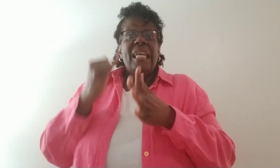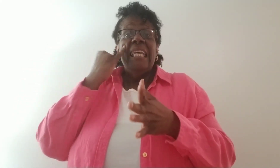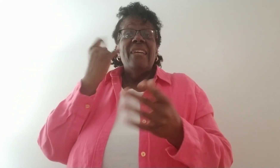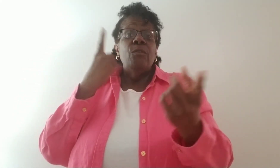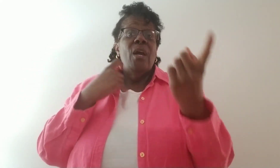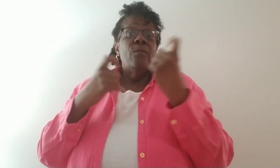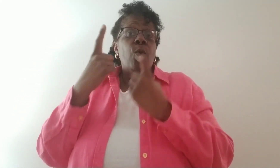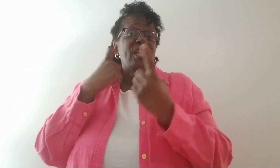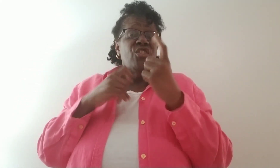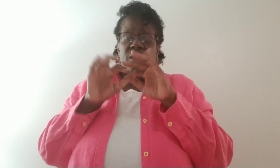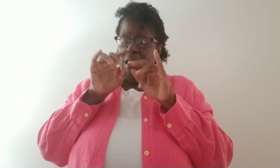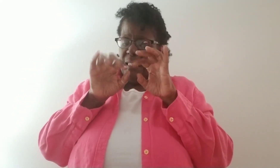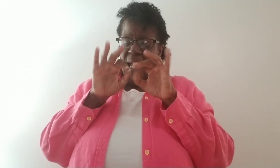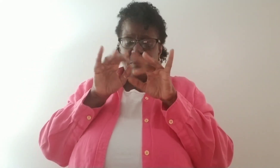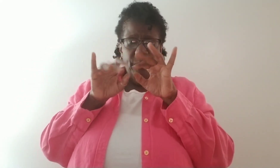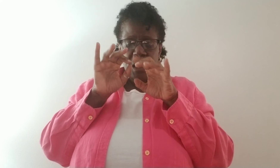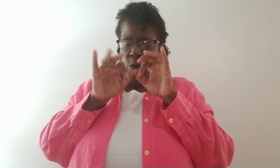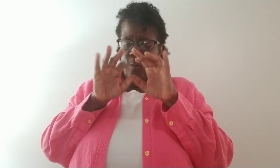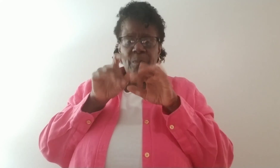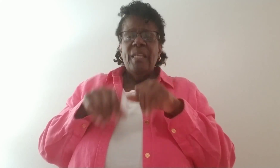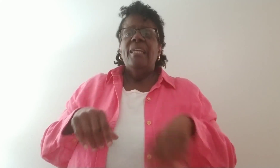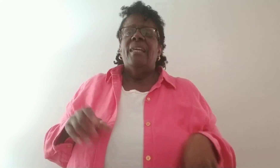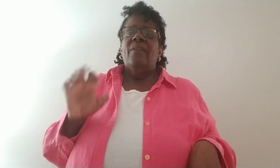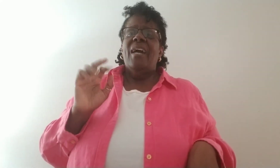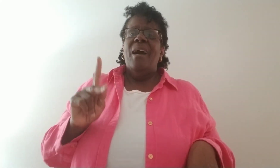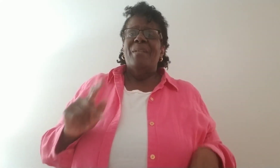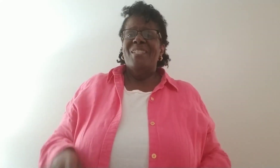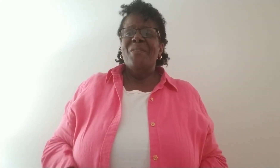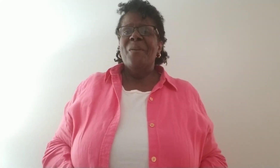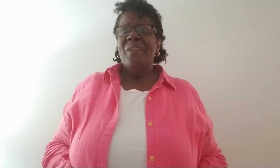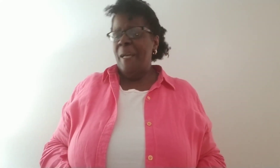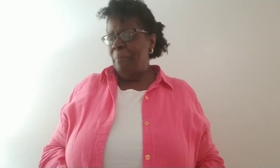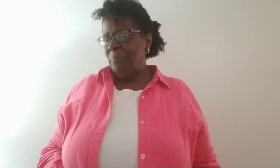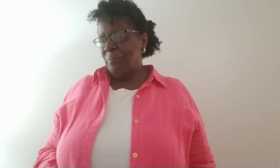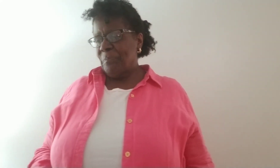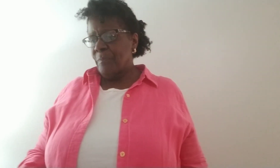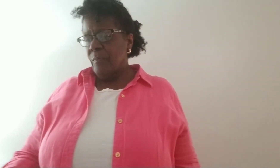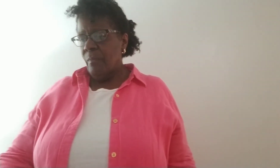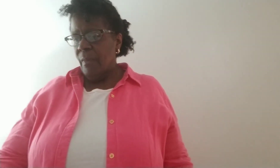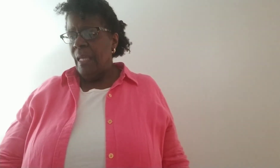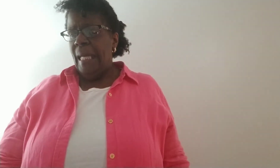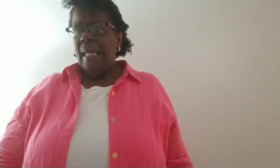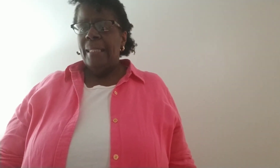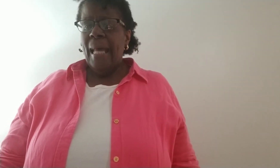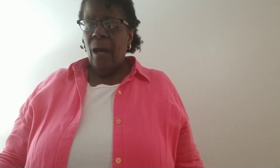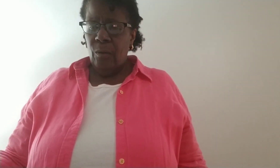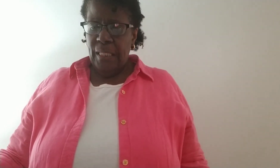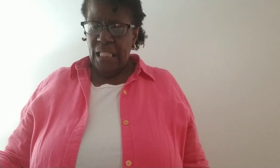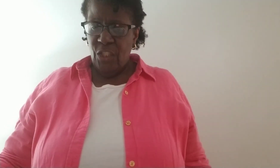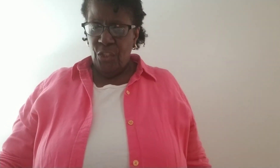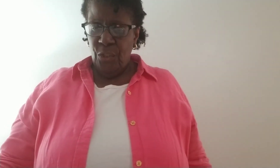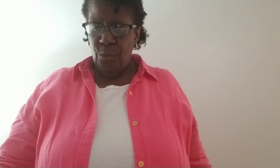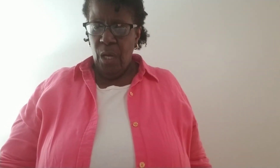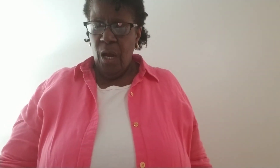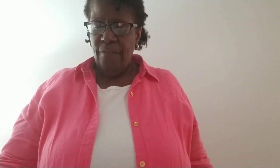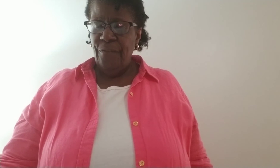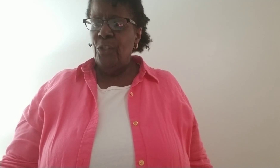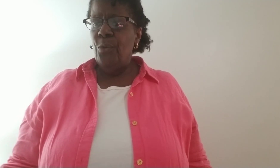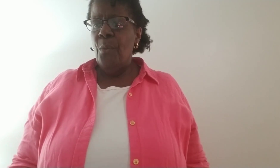if you have questions, just type them below in the comments, okay? Now, let's do a few more.